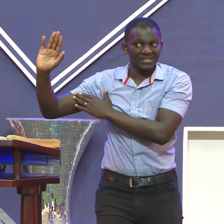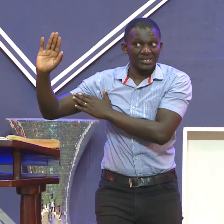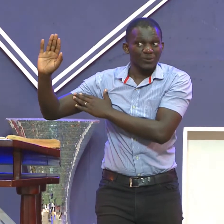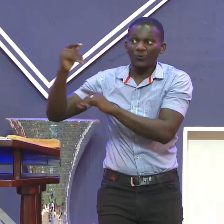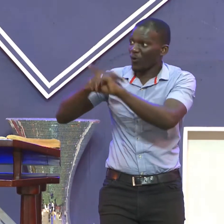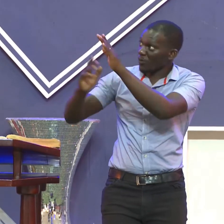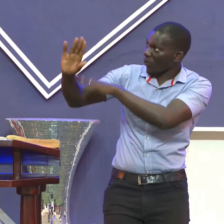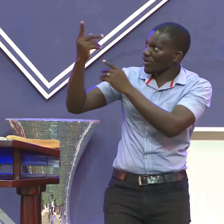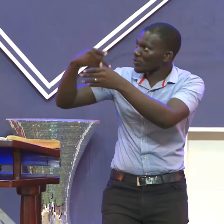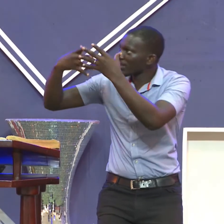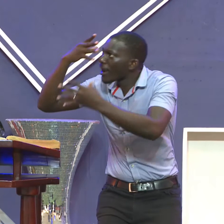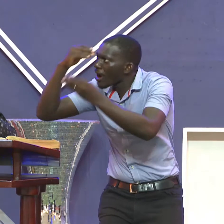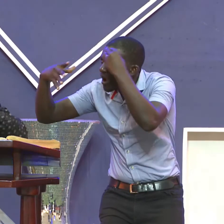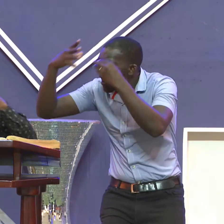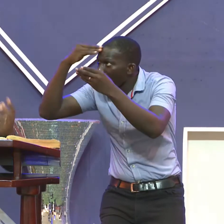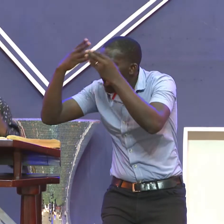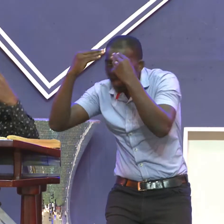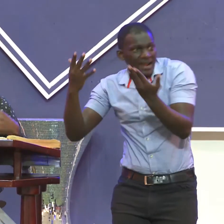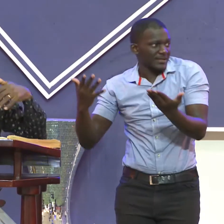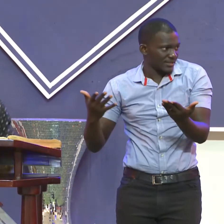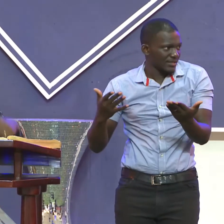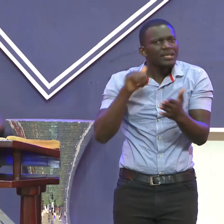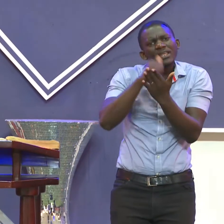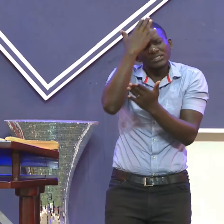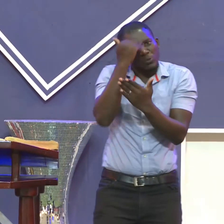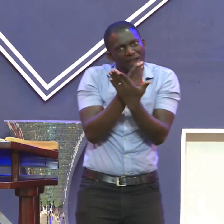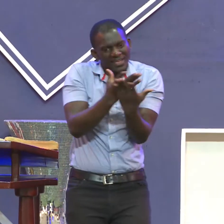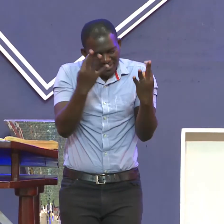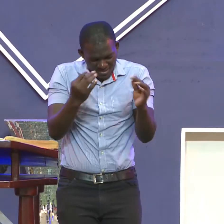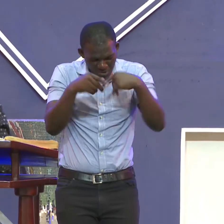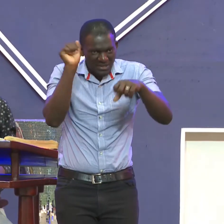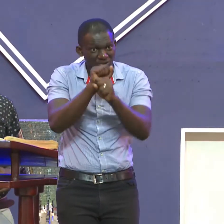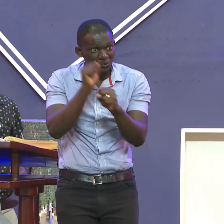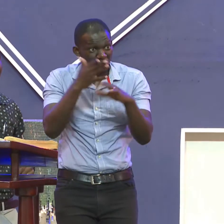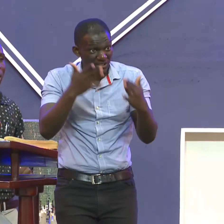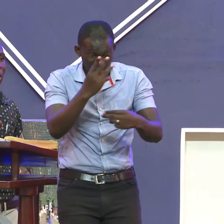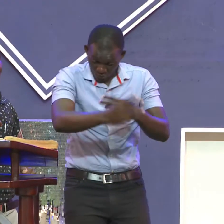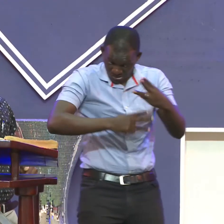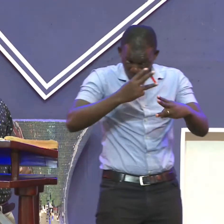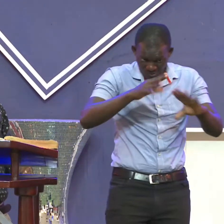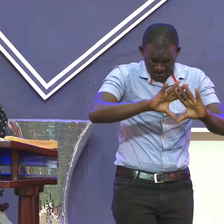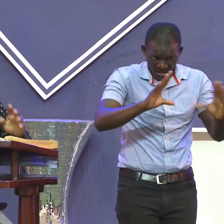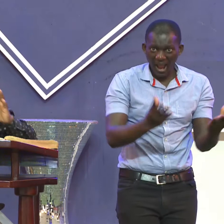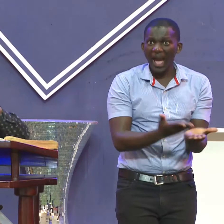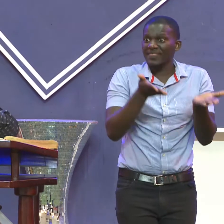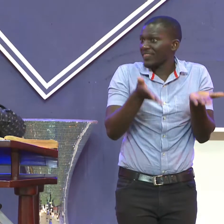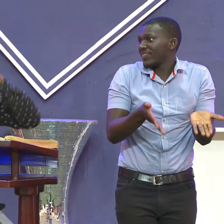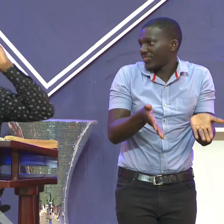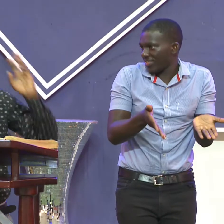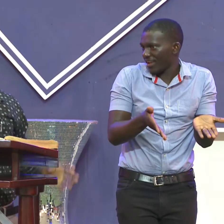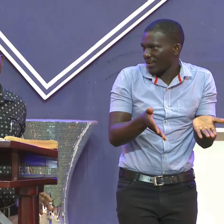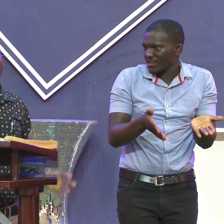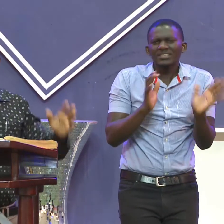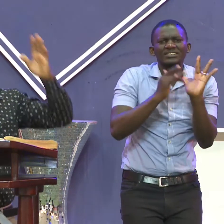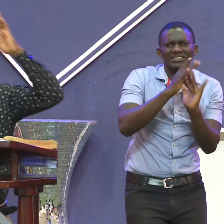And it is from him that we learn. Chovola muri chimuche tulinokola wano kunsi. That is why you see that whatever we have to do here on earth, Christ